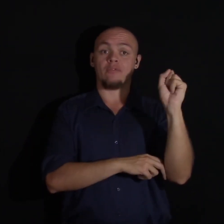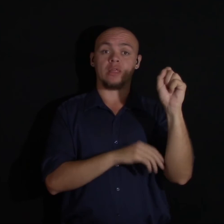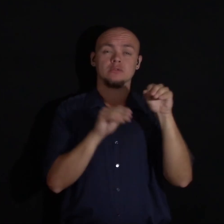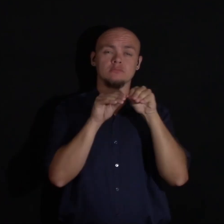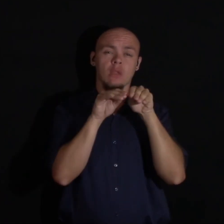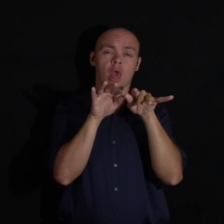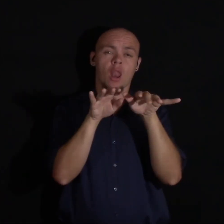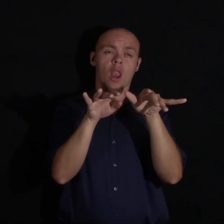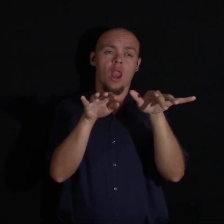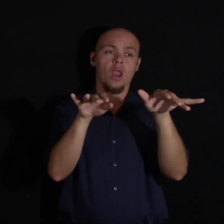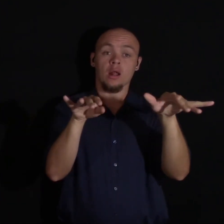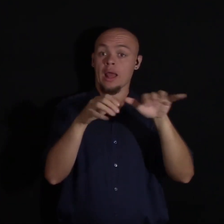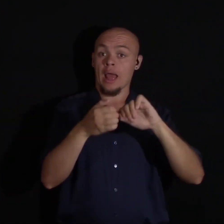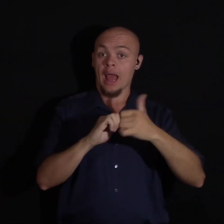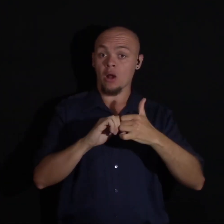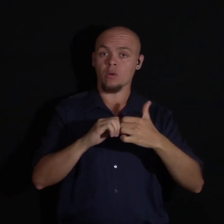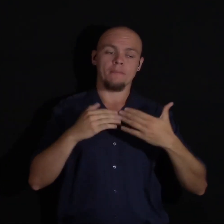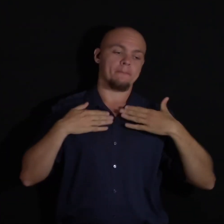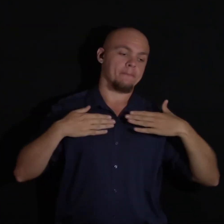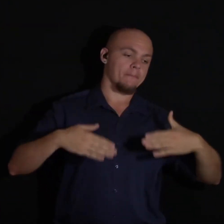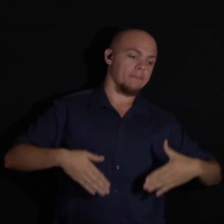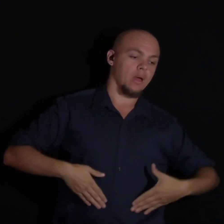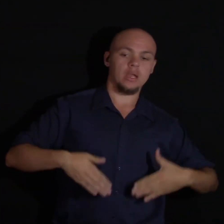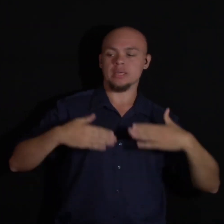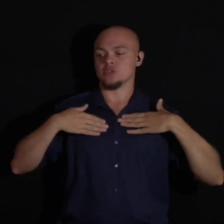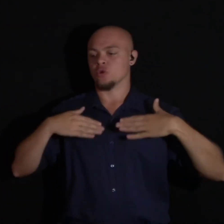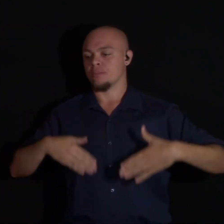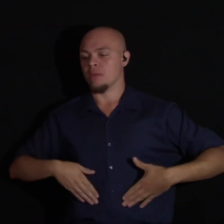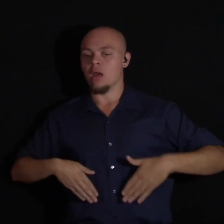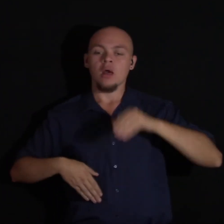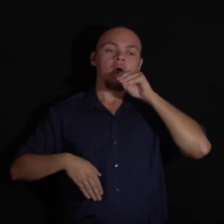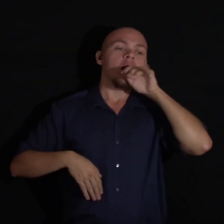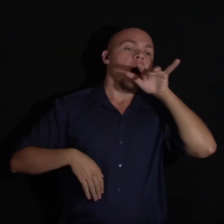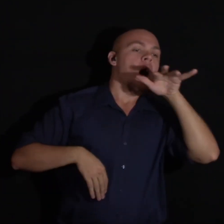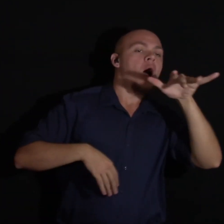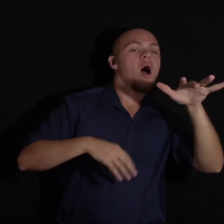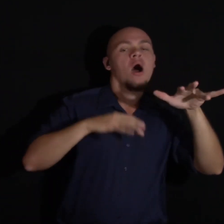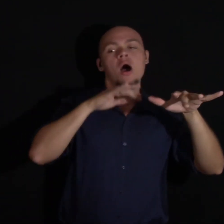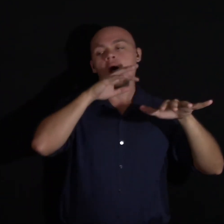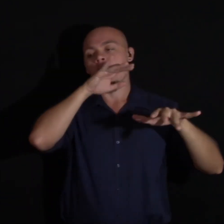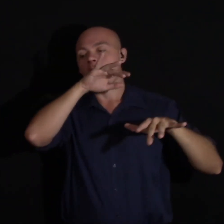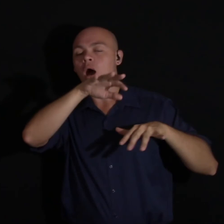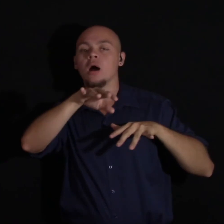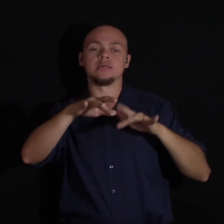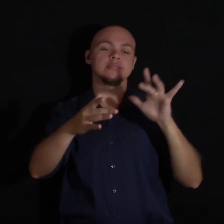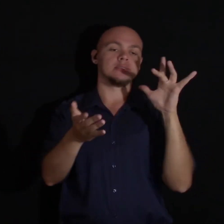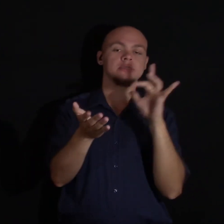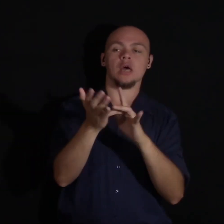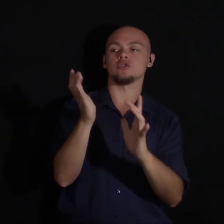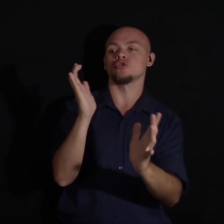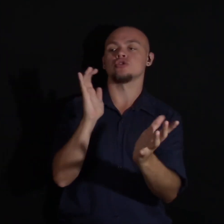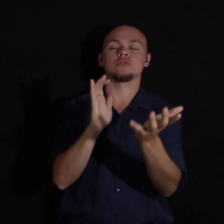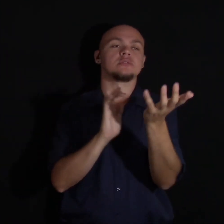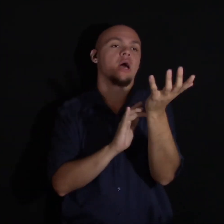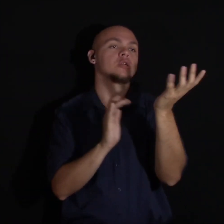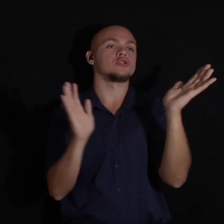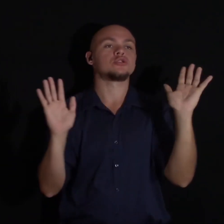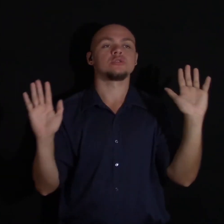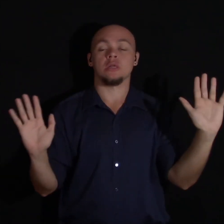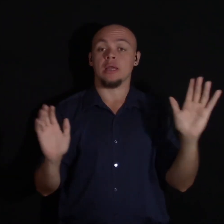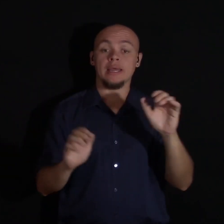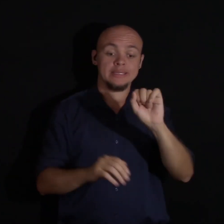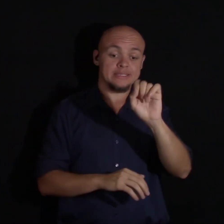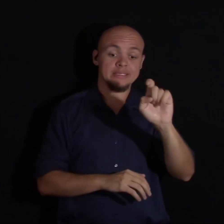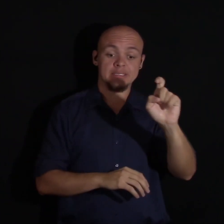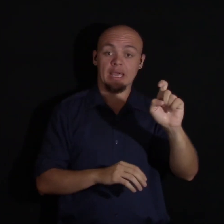from body to body, from breath to breath, touch to touch. Sex doesn't start in the